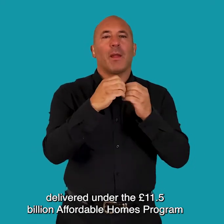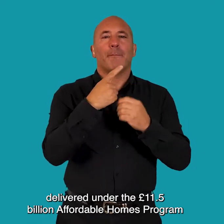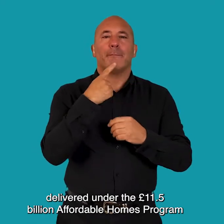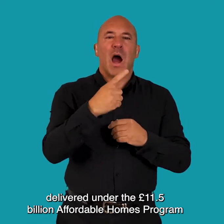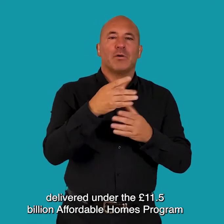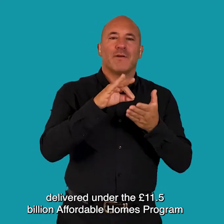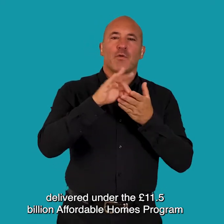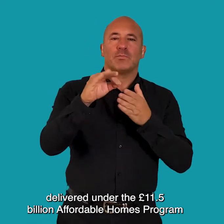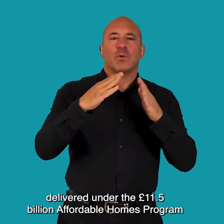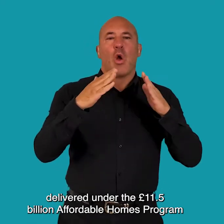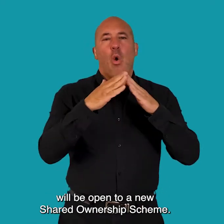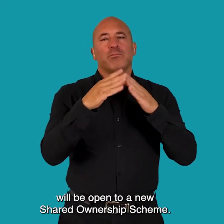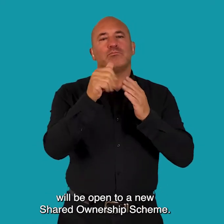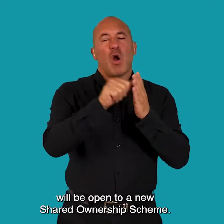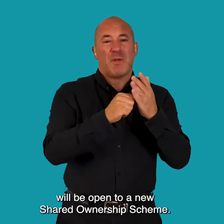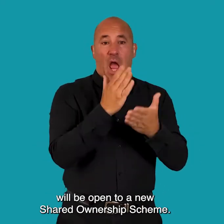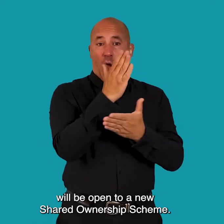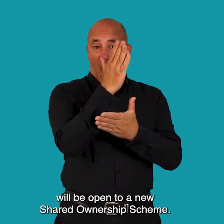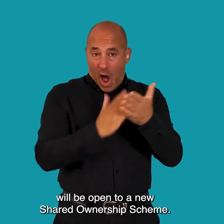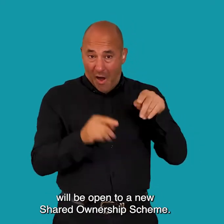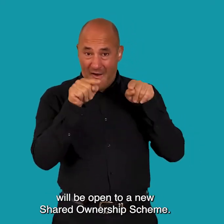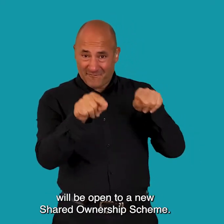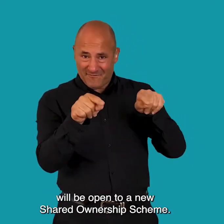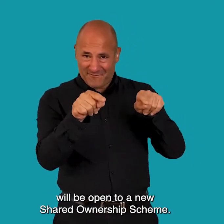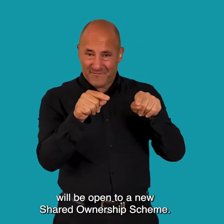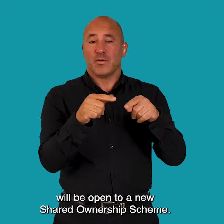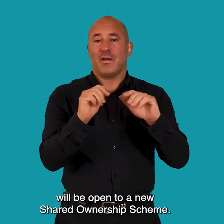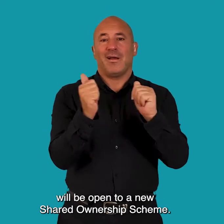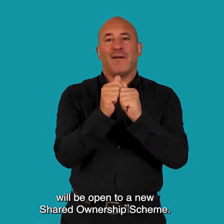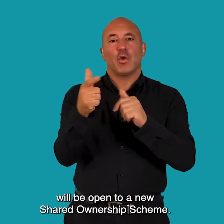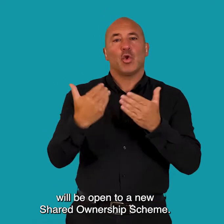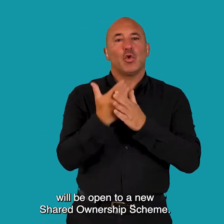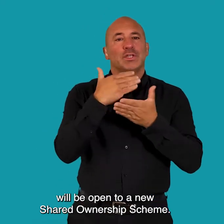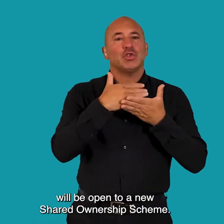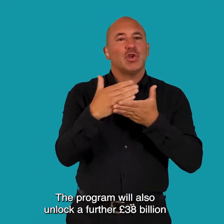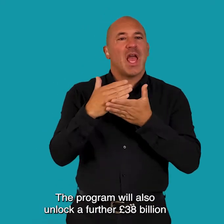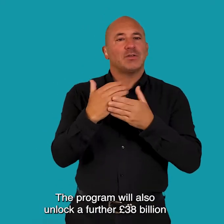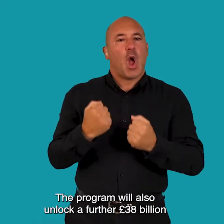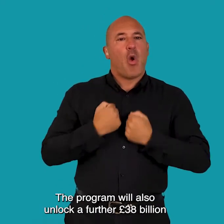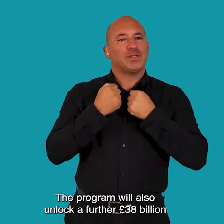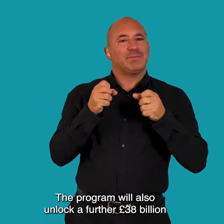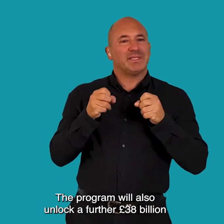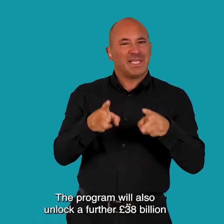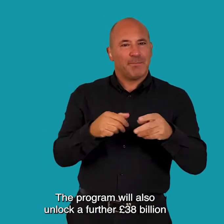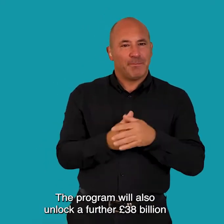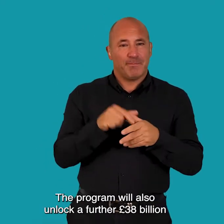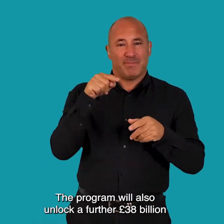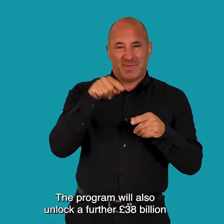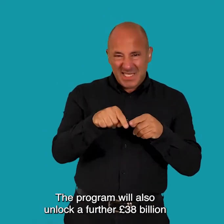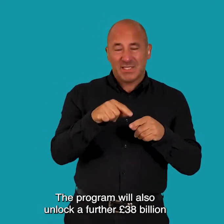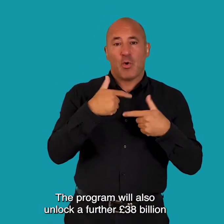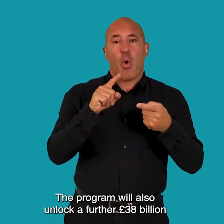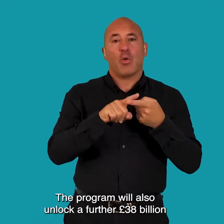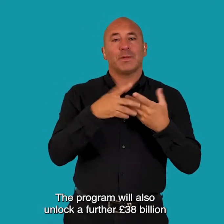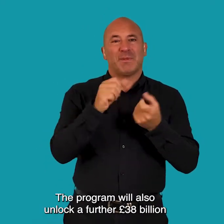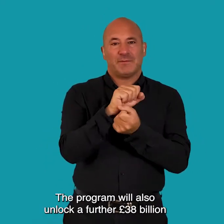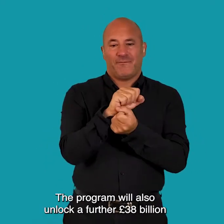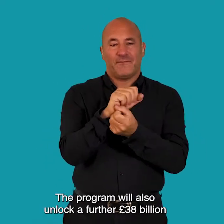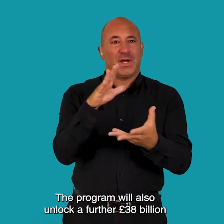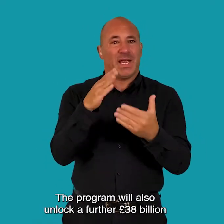Homes Programme will be open to a new shared ownership scheme. The programme will also unlock a further £38 billion